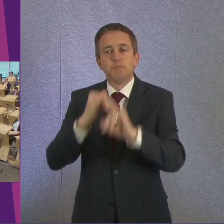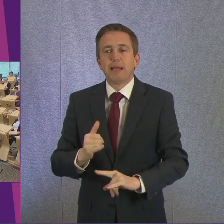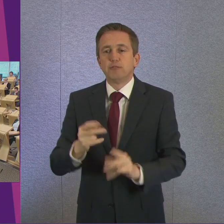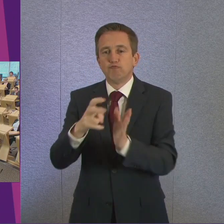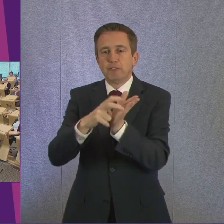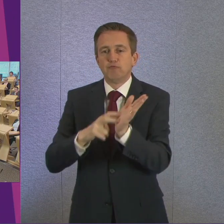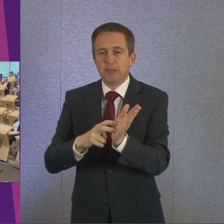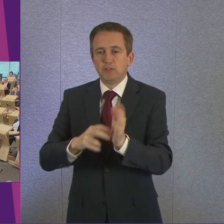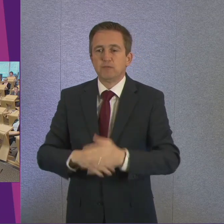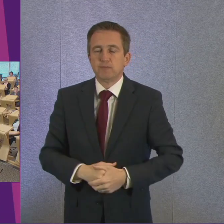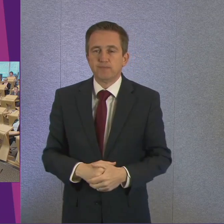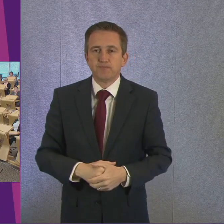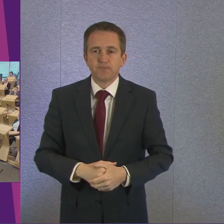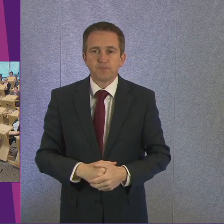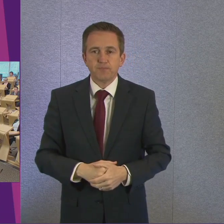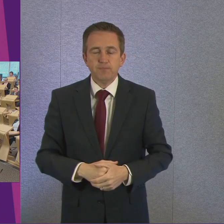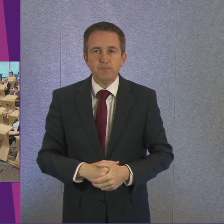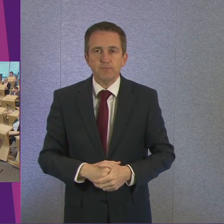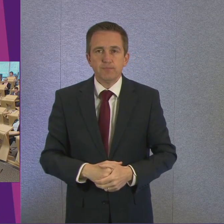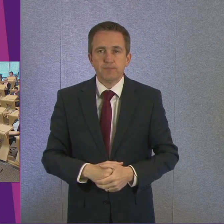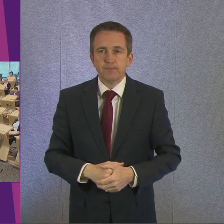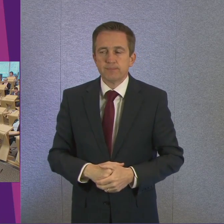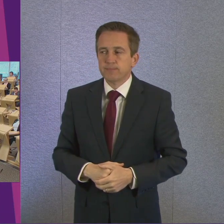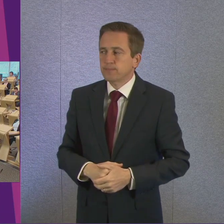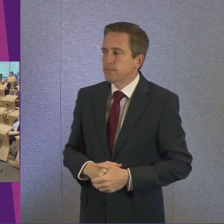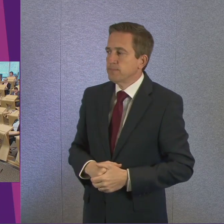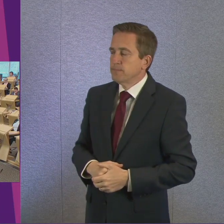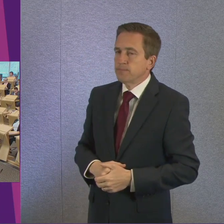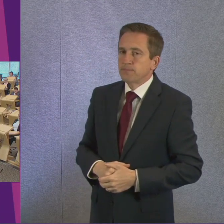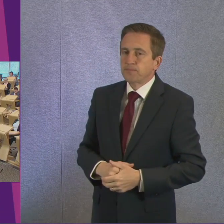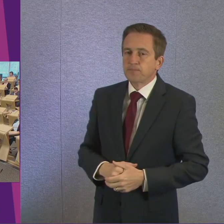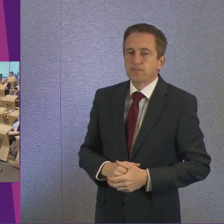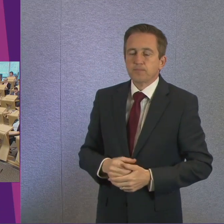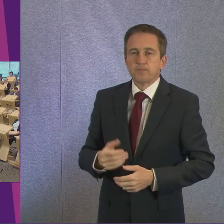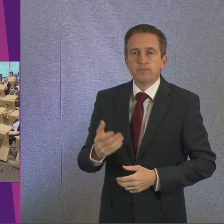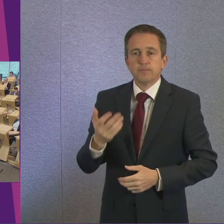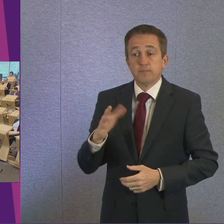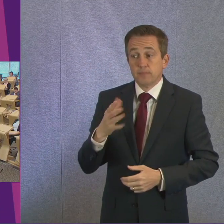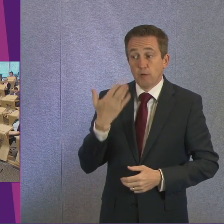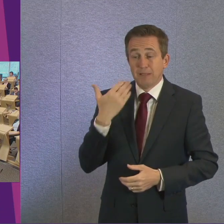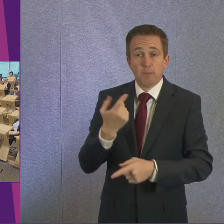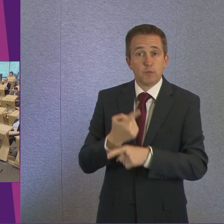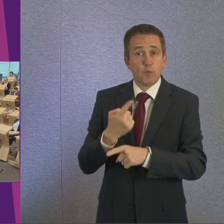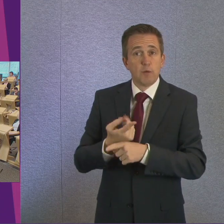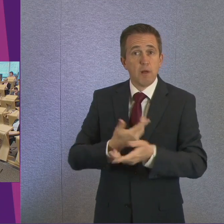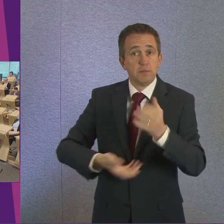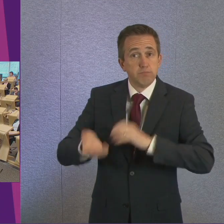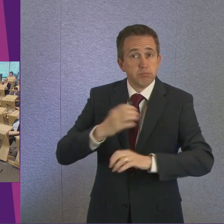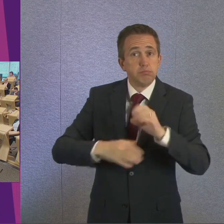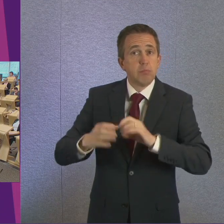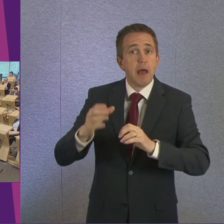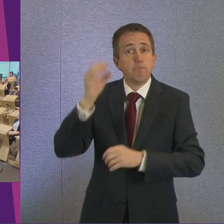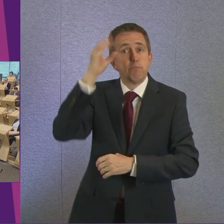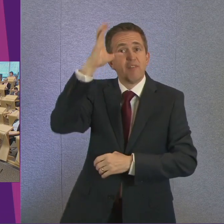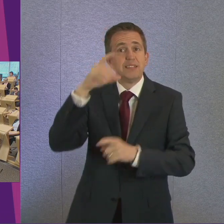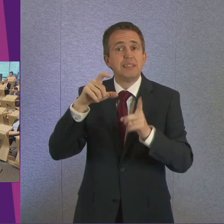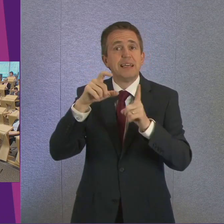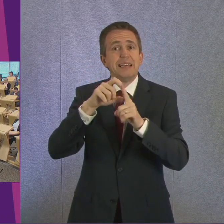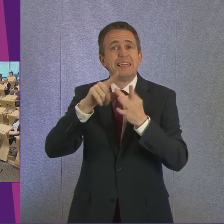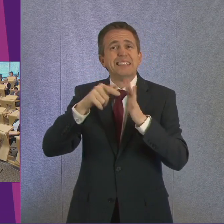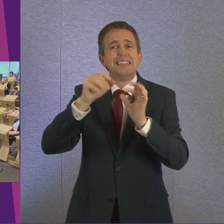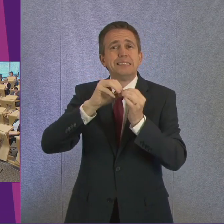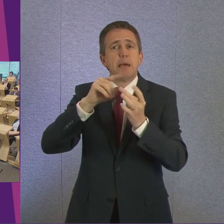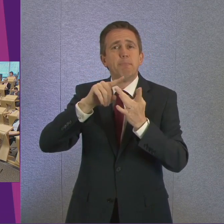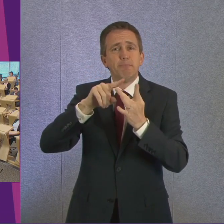you. Alison Johnson, to be followed by Alex Cole-Hamilton. Thank you. I've spoken with scientists, including Professor Debbie Bogart, an expert